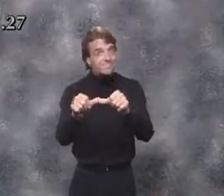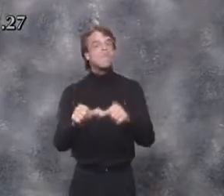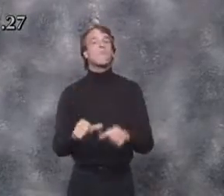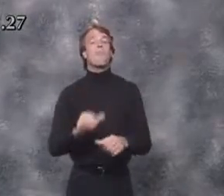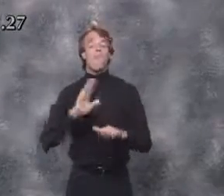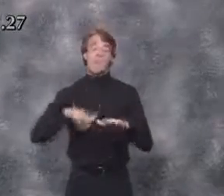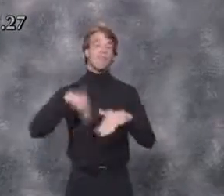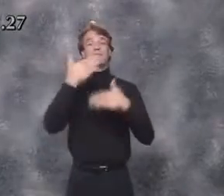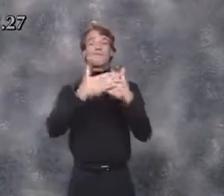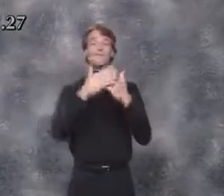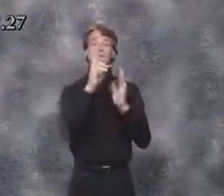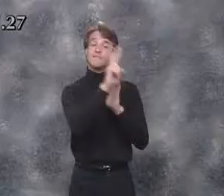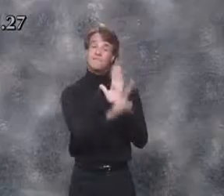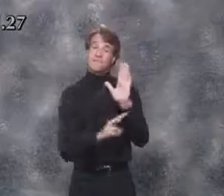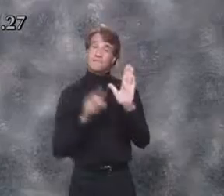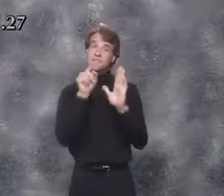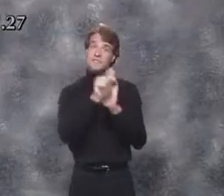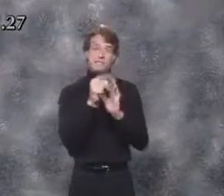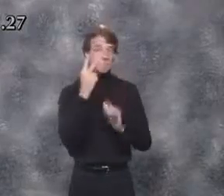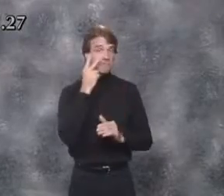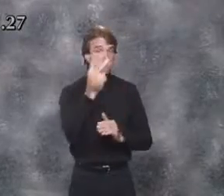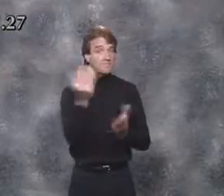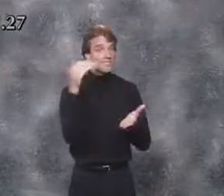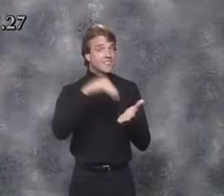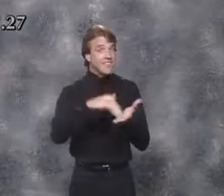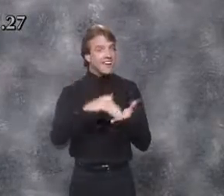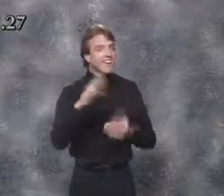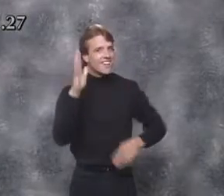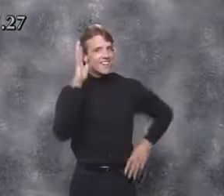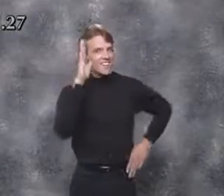work. Well, see you on the next video course lesson.